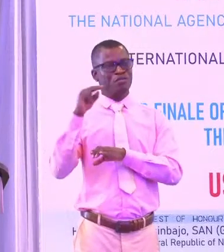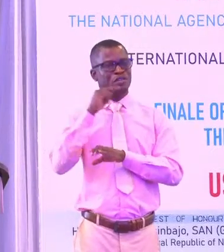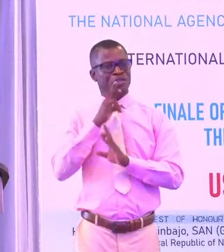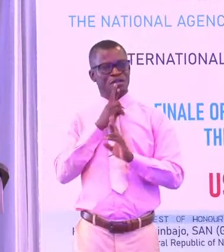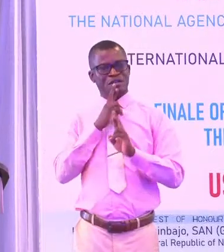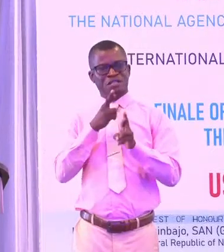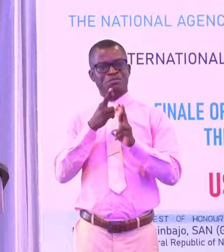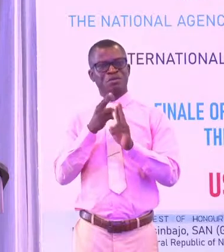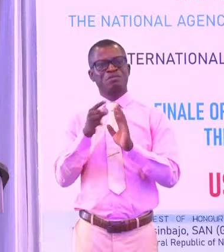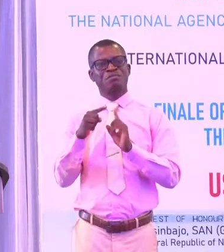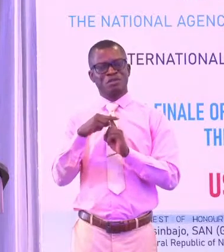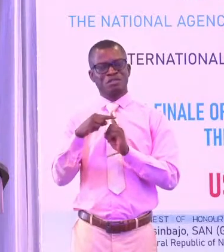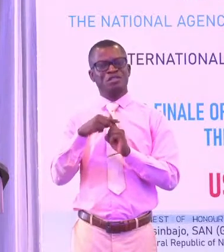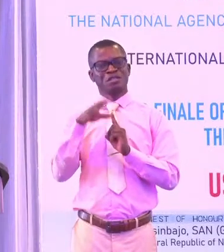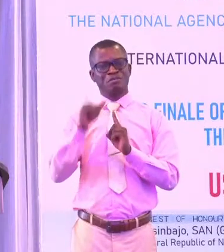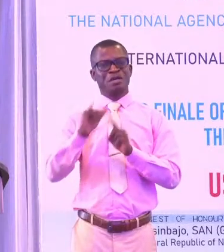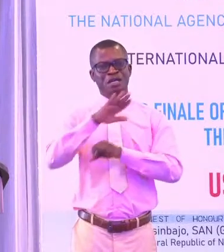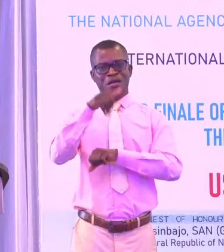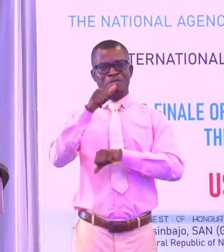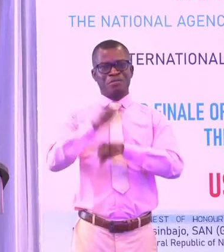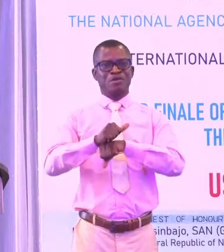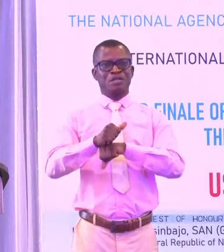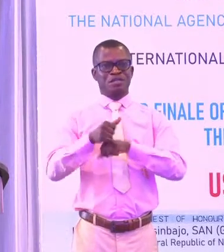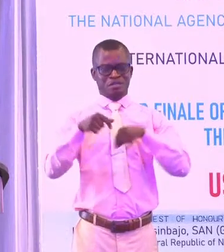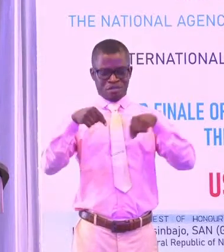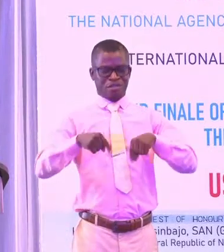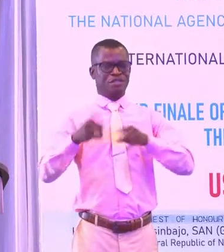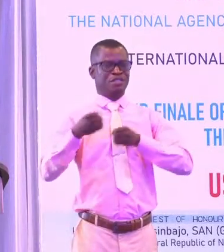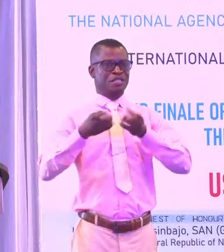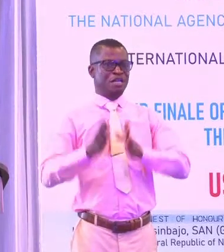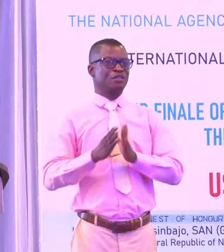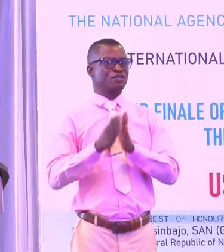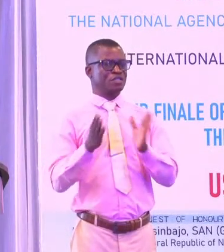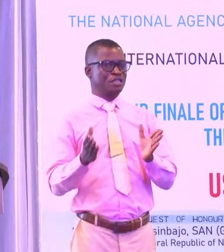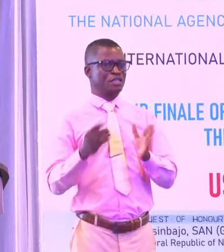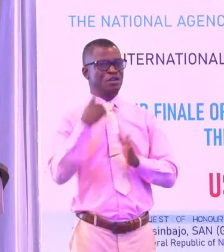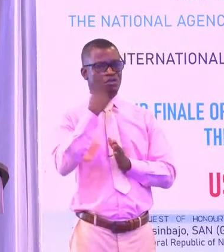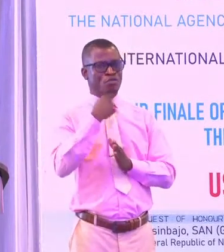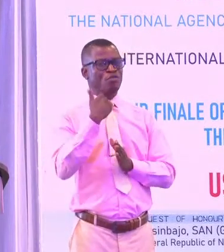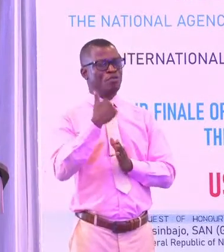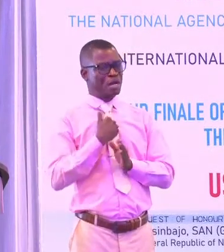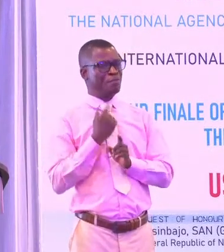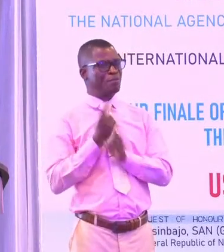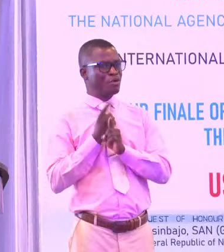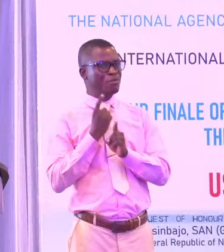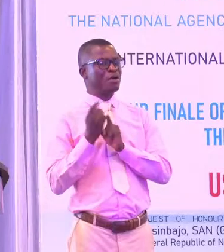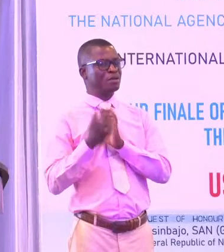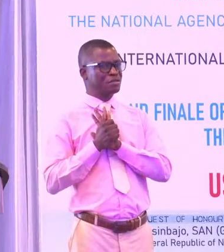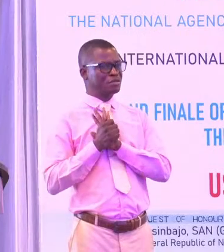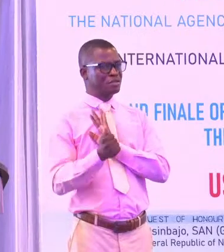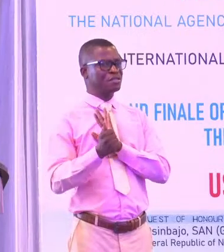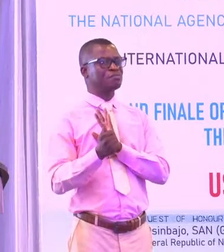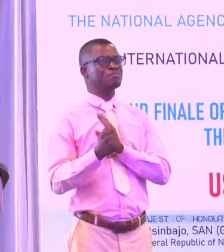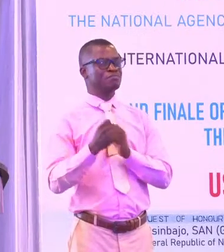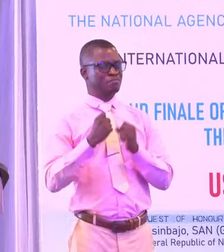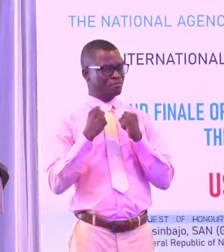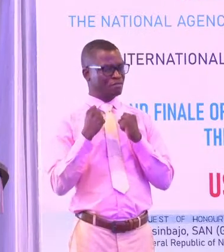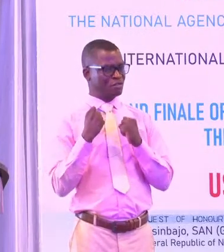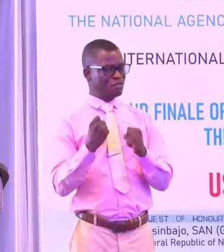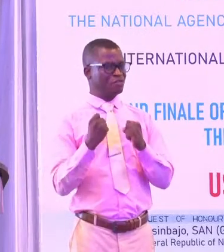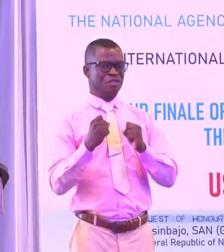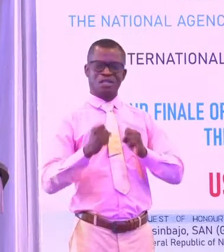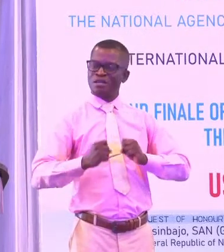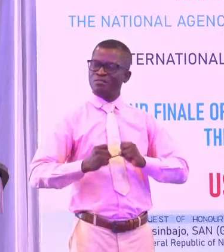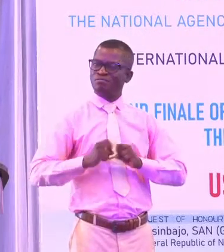responded positively by appointing the present Director General, who has the requisite skills, competence,